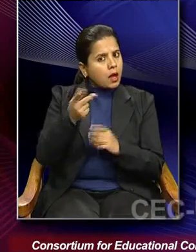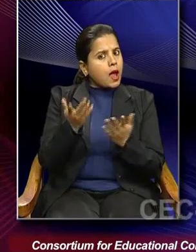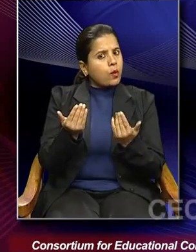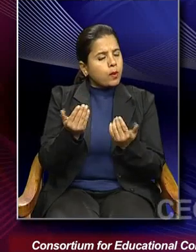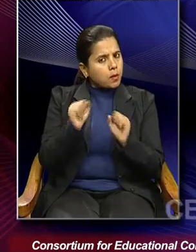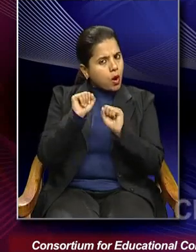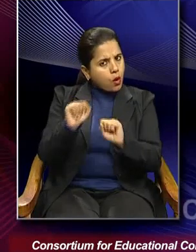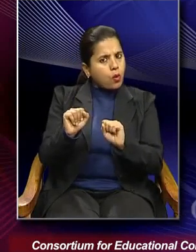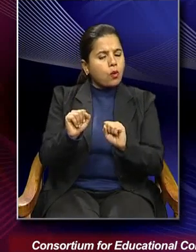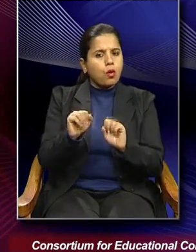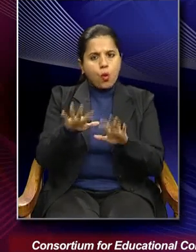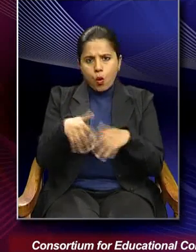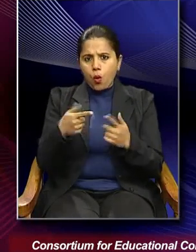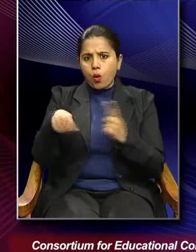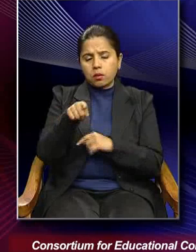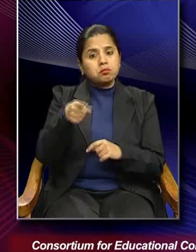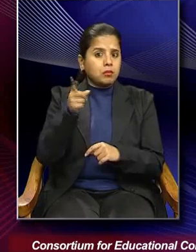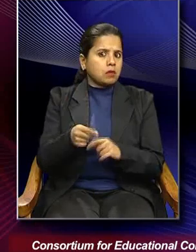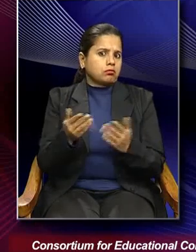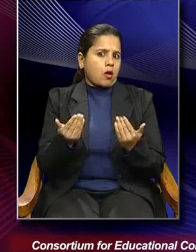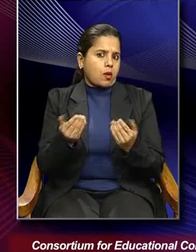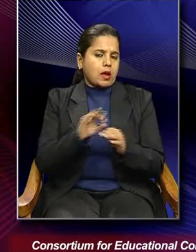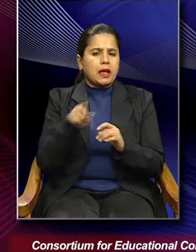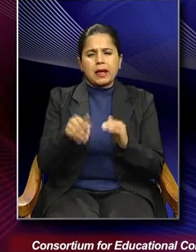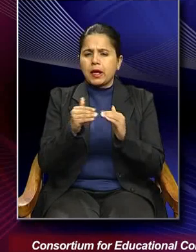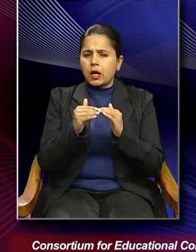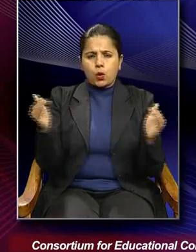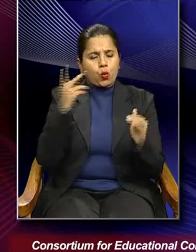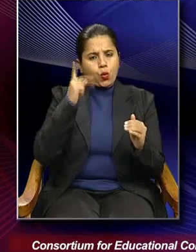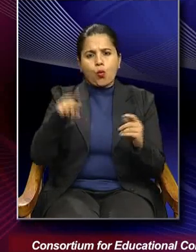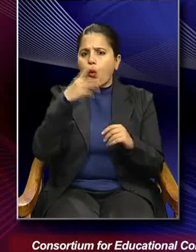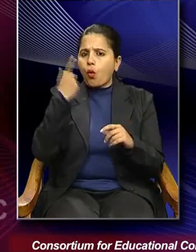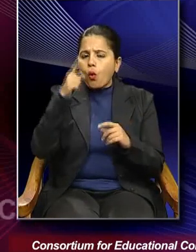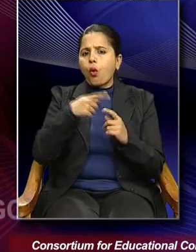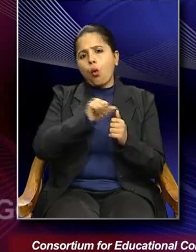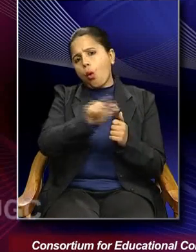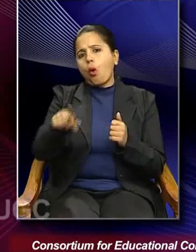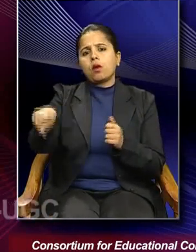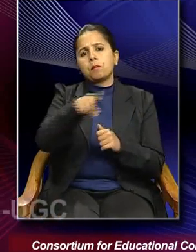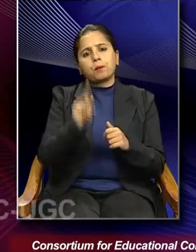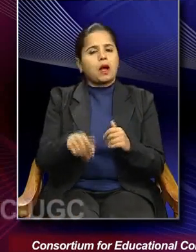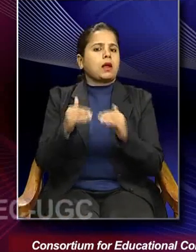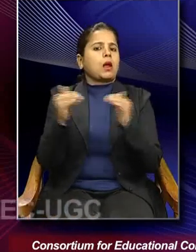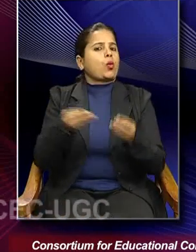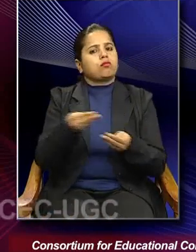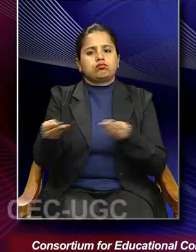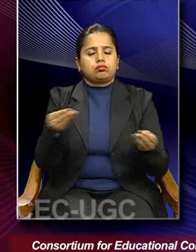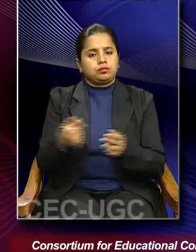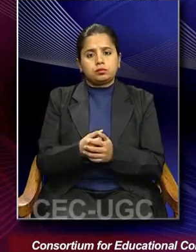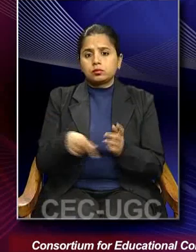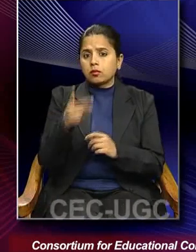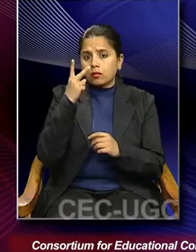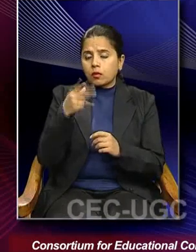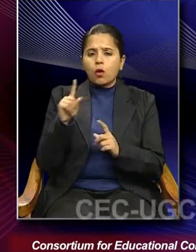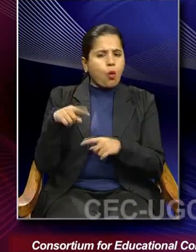availability, and it should be available equally to all sections of the society. There has